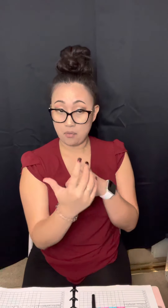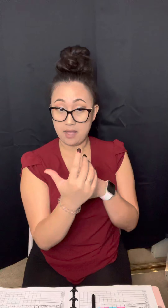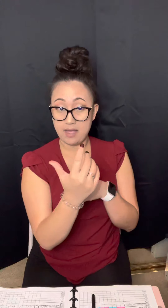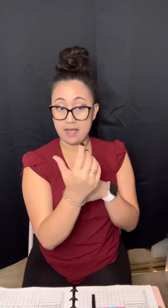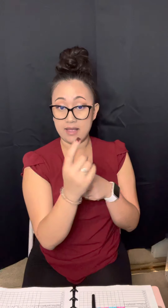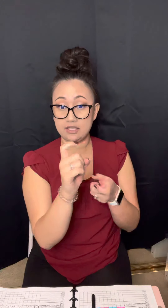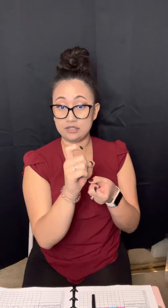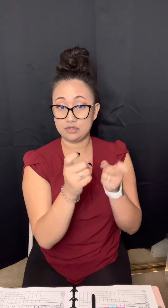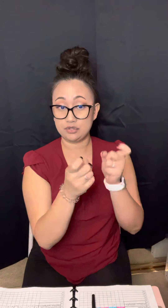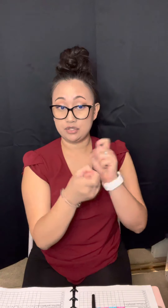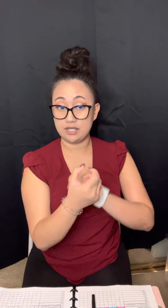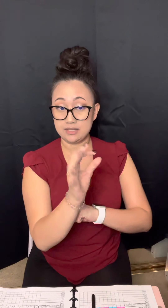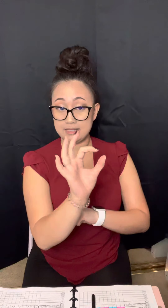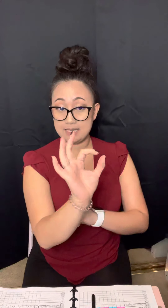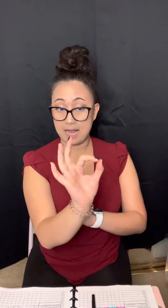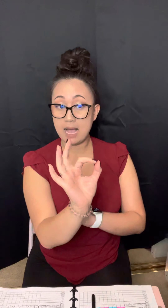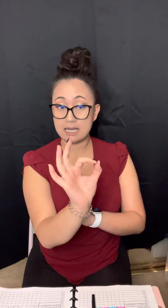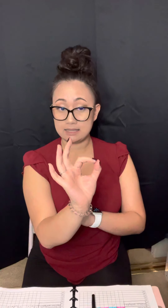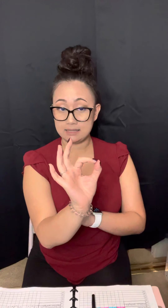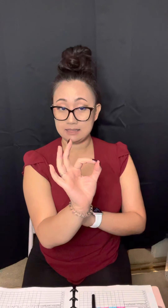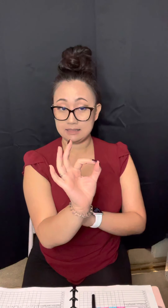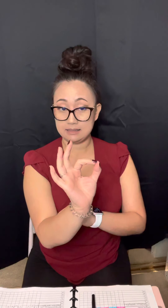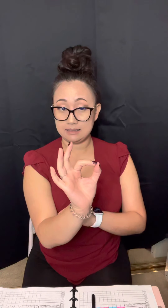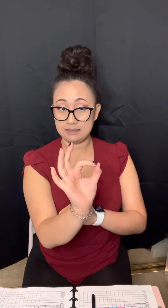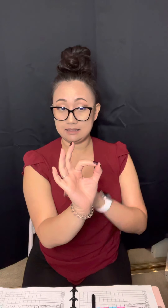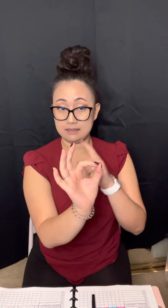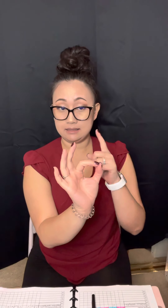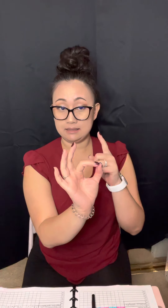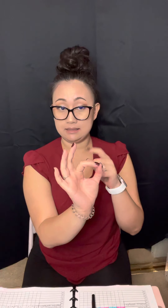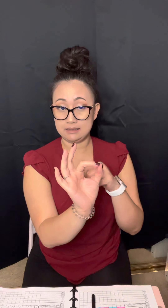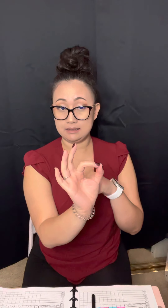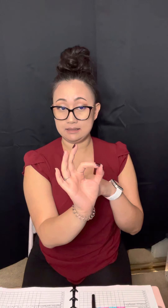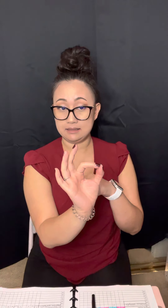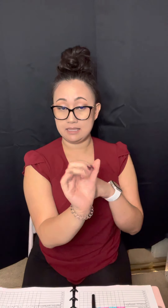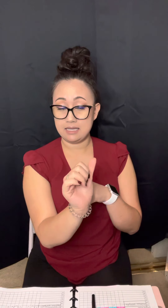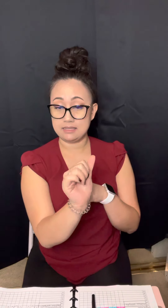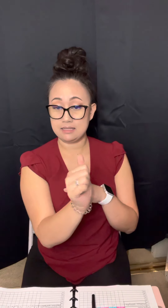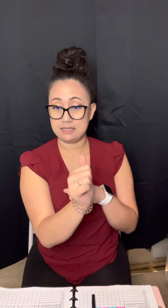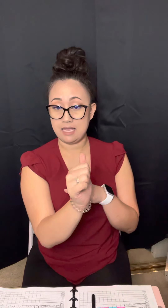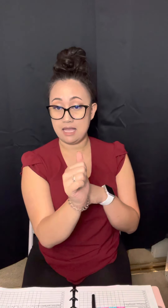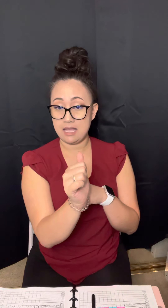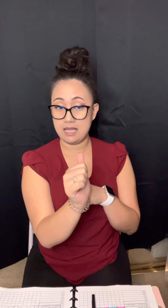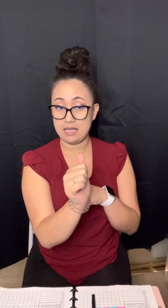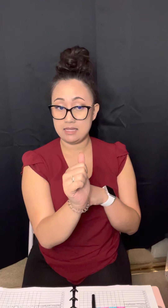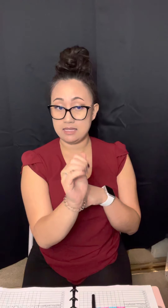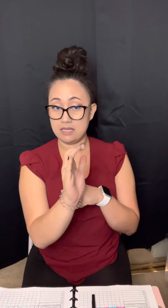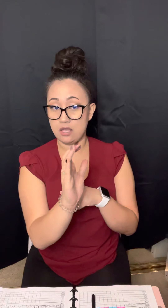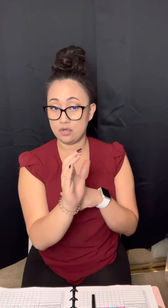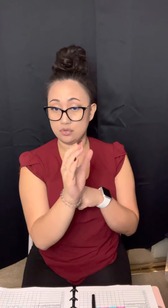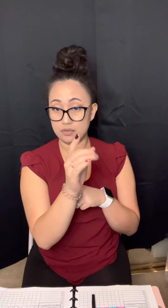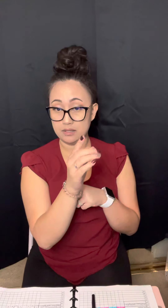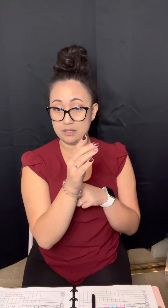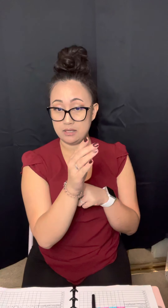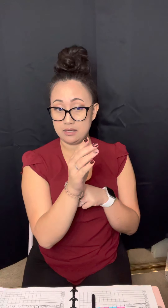can bring our 10 hundreds over to our tens place. And it